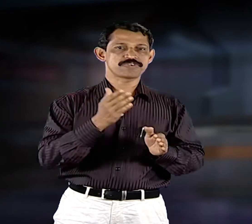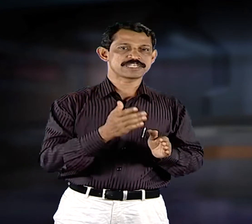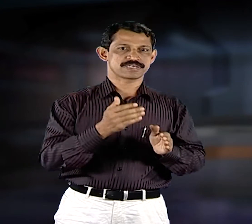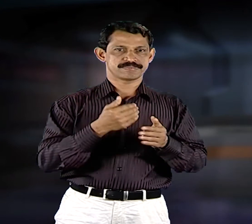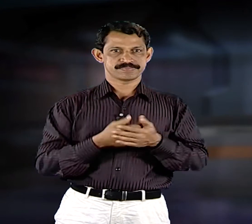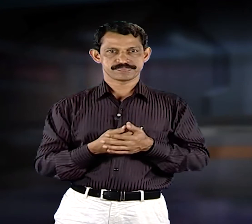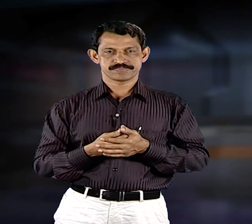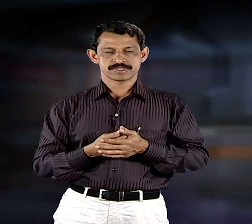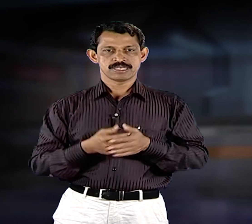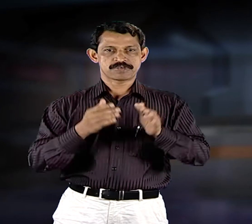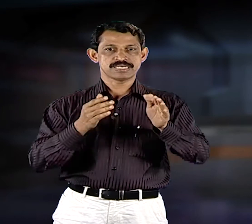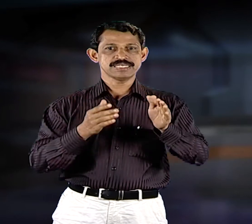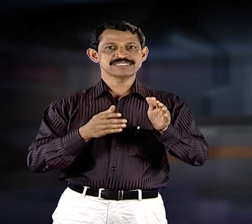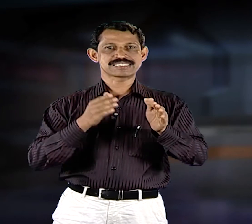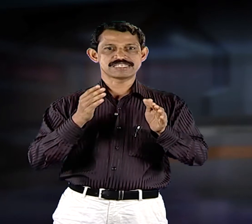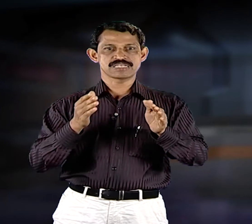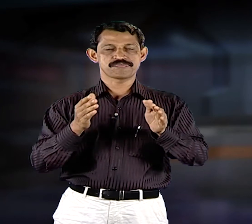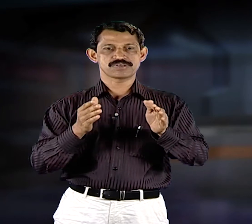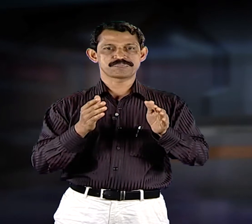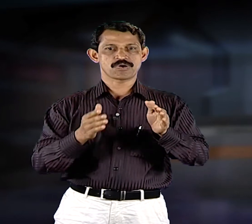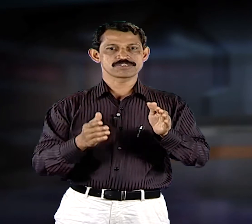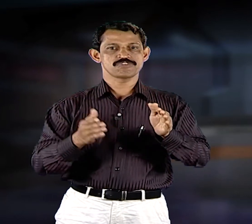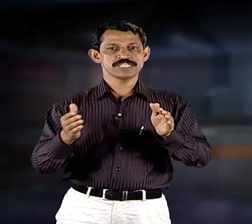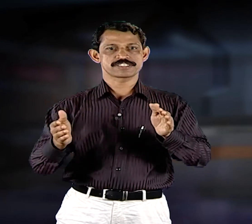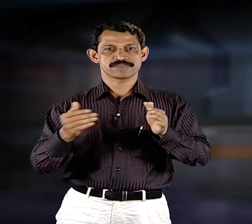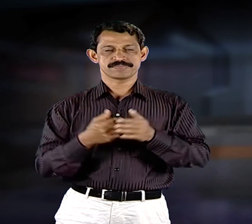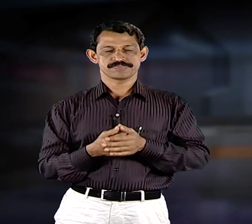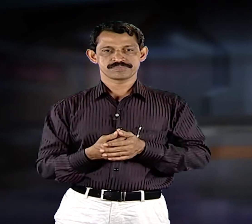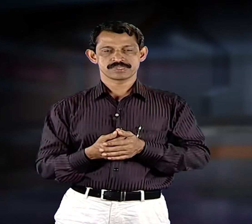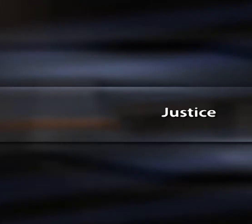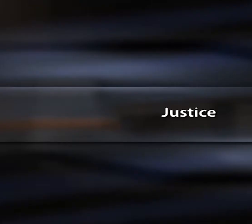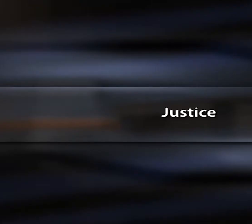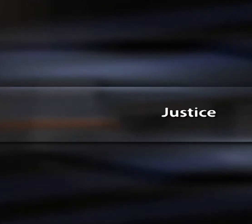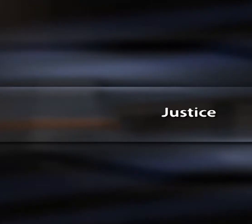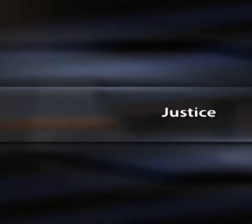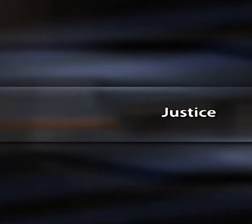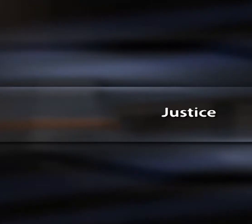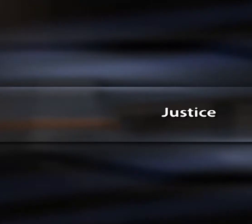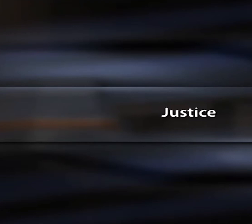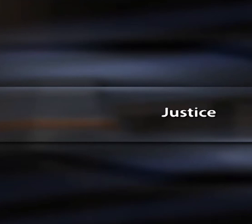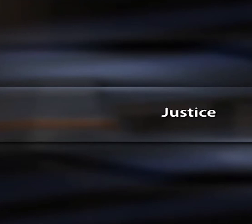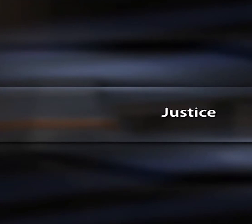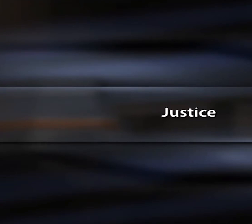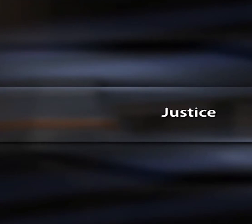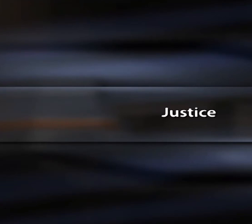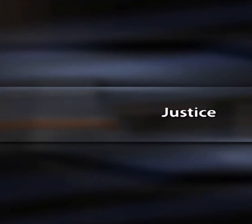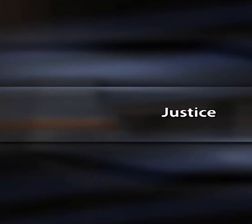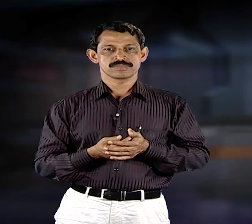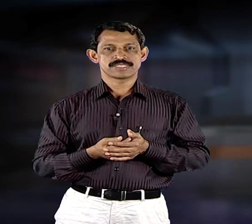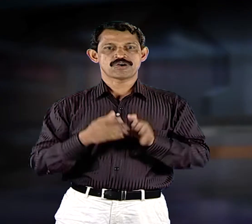nation. Fraternity is essential for the progress of a nation. The next value is justice. The notion